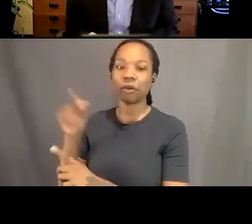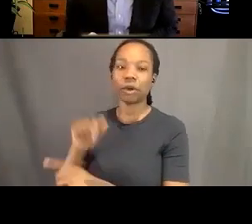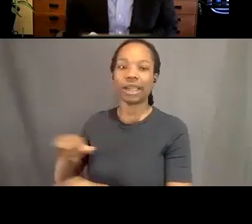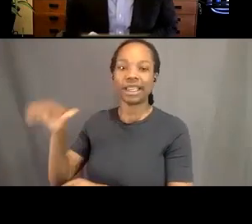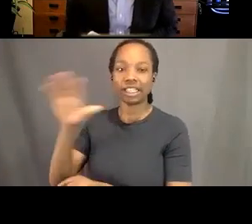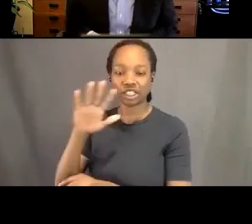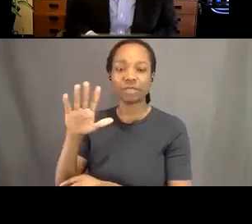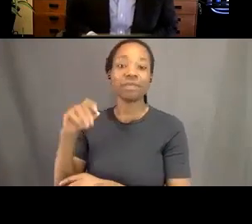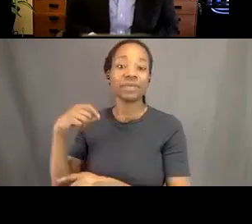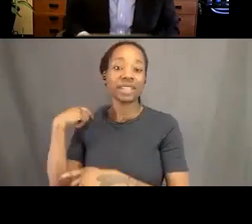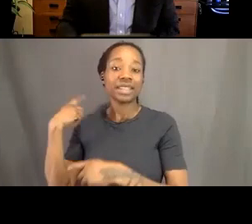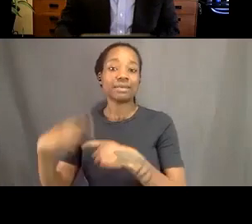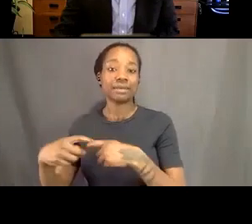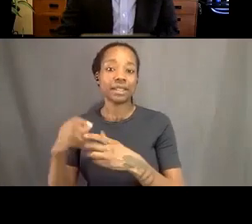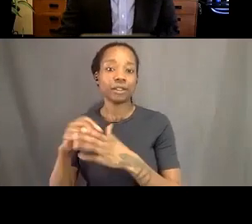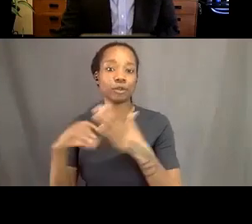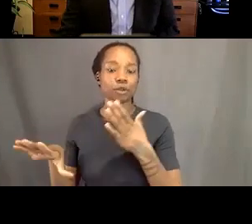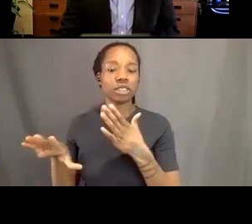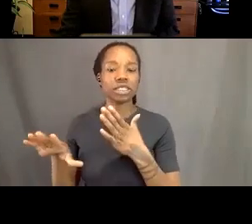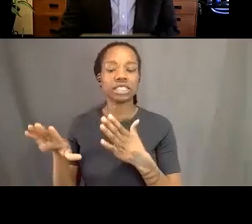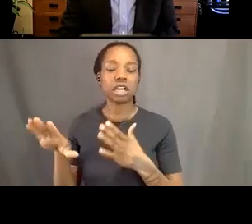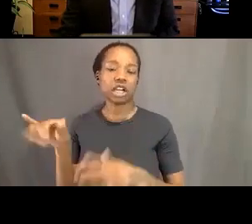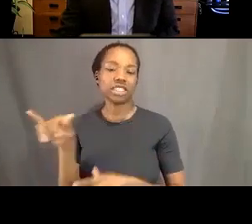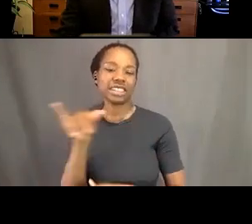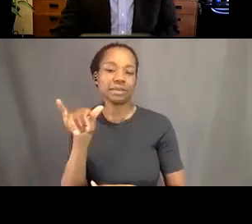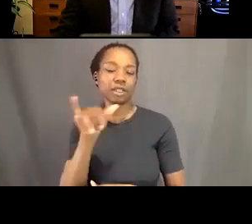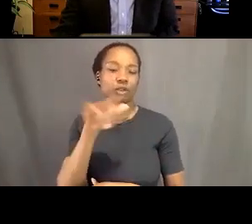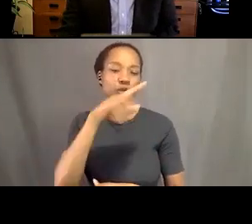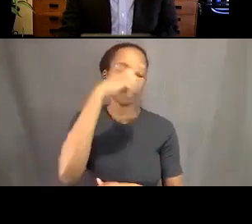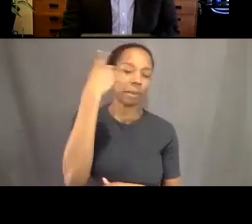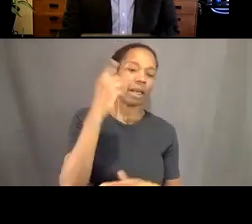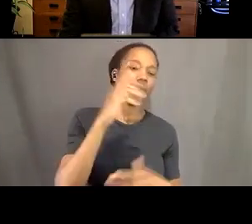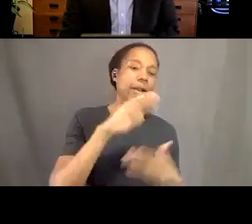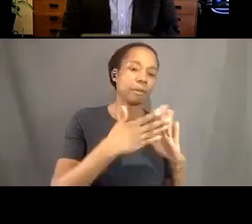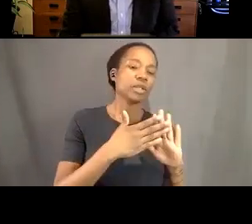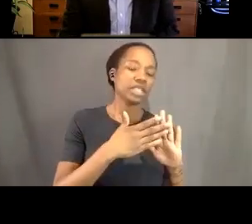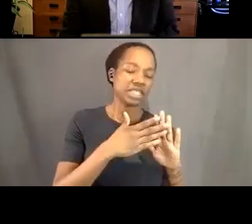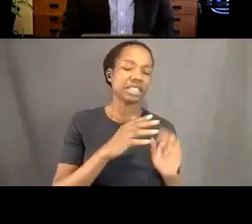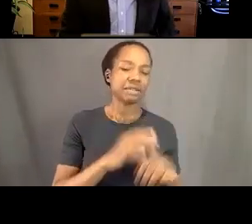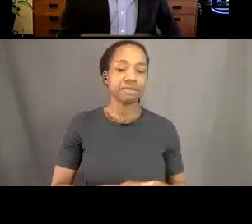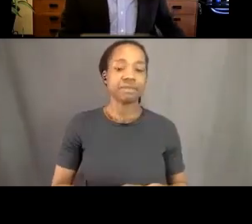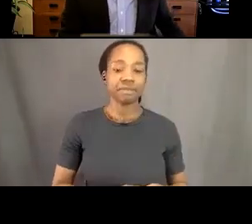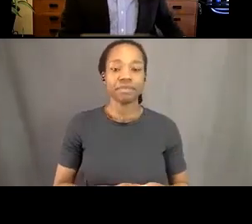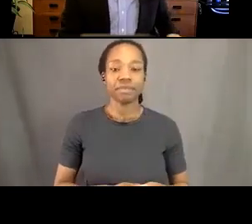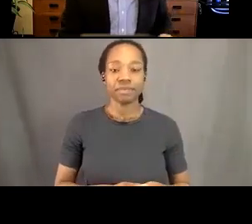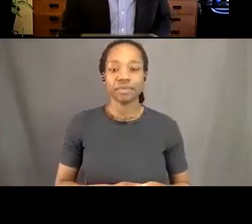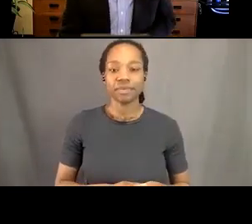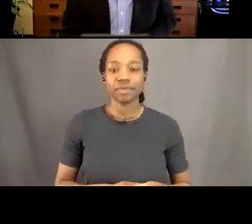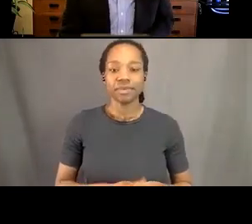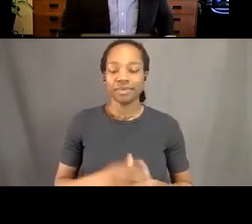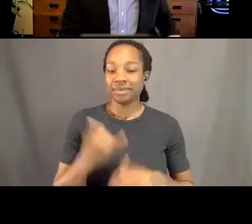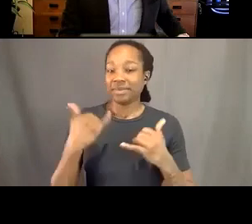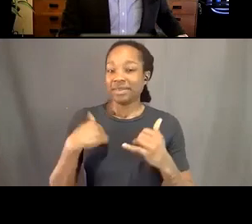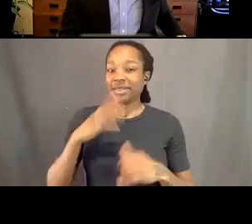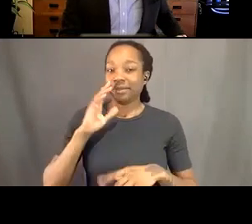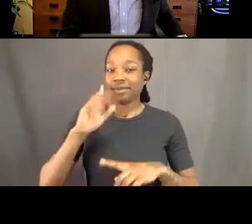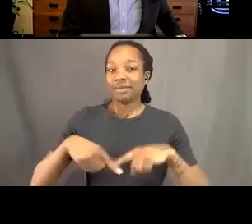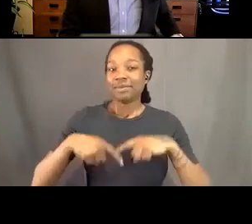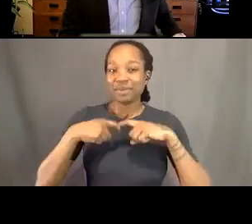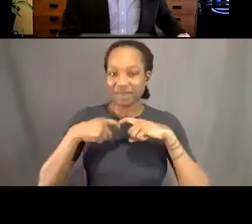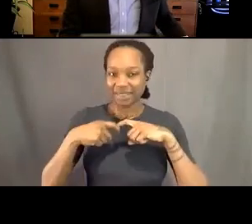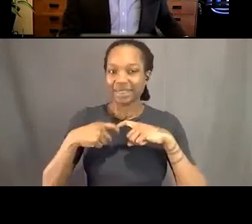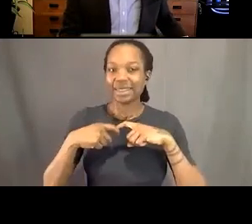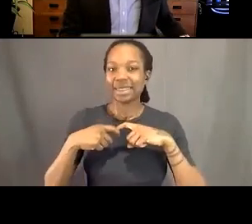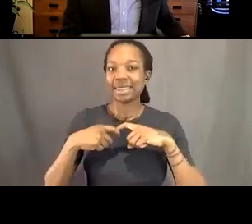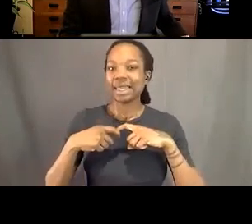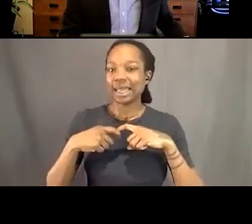very closely to what we see in Black communities. So with that, I will pause and take a moment to